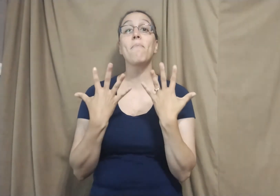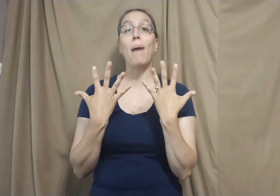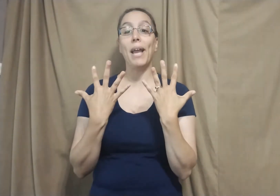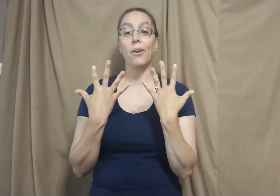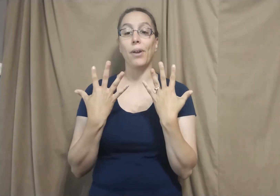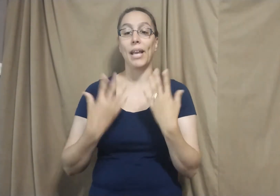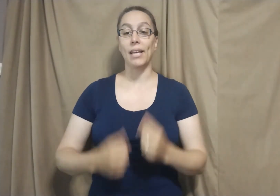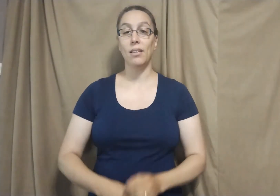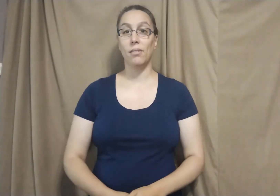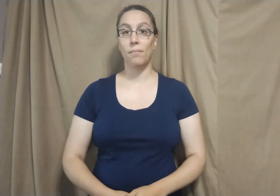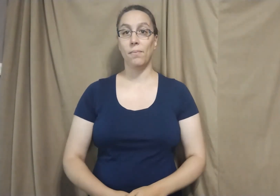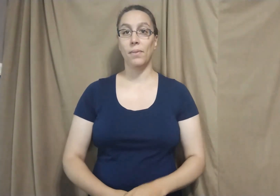inspiring,